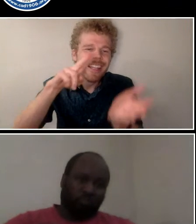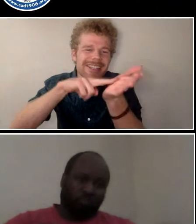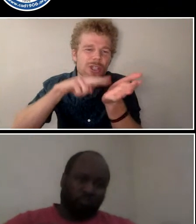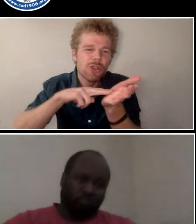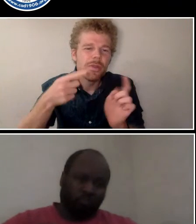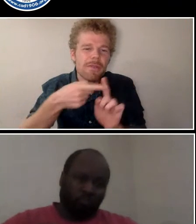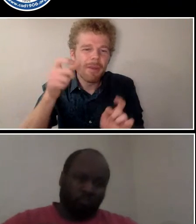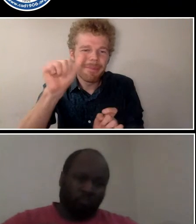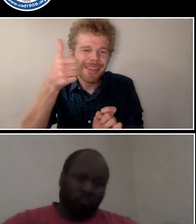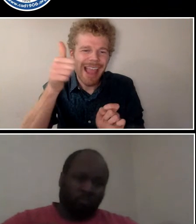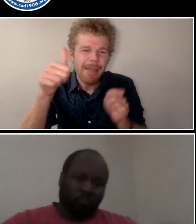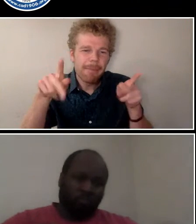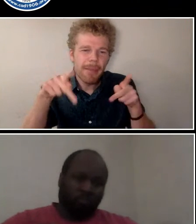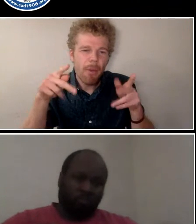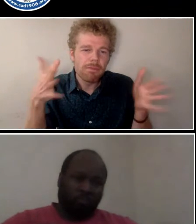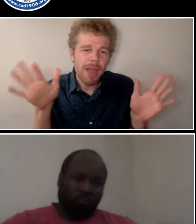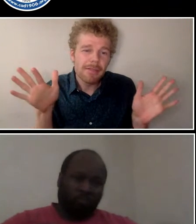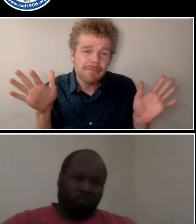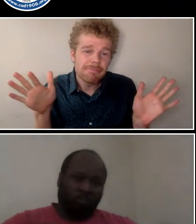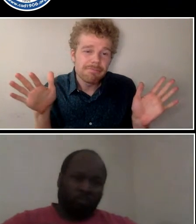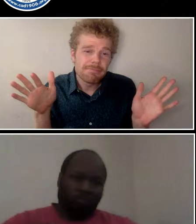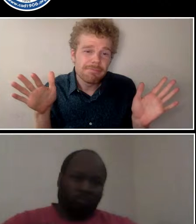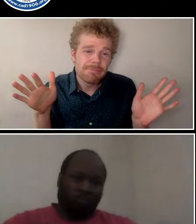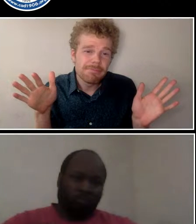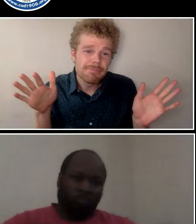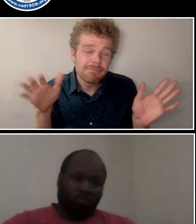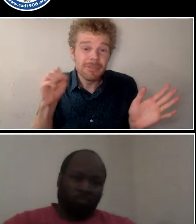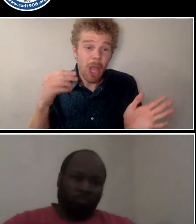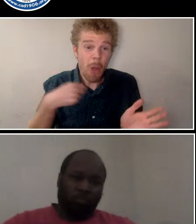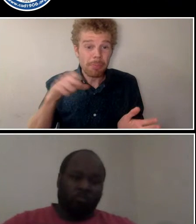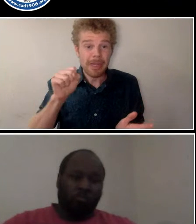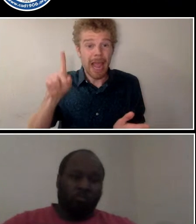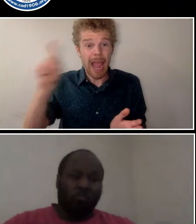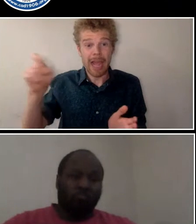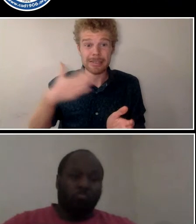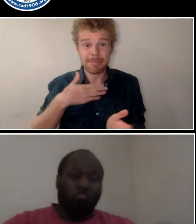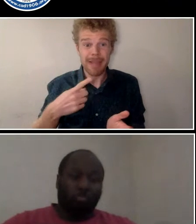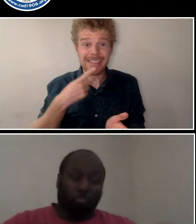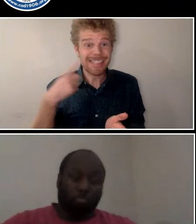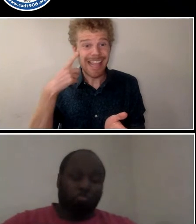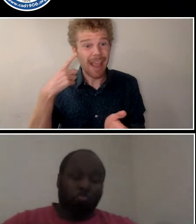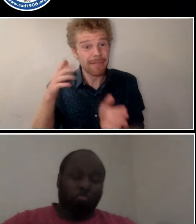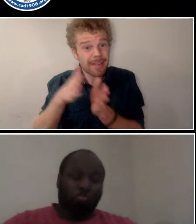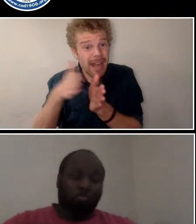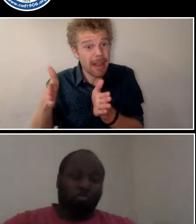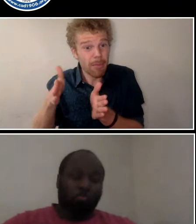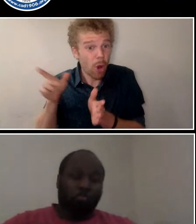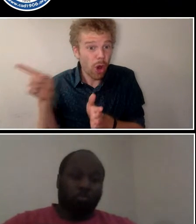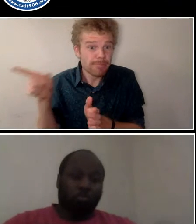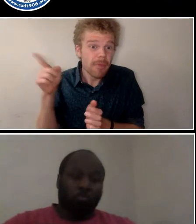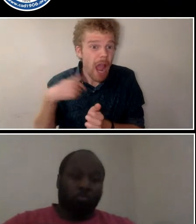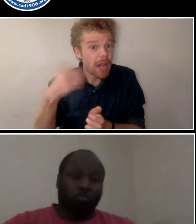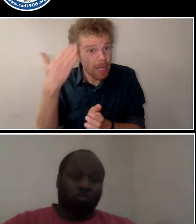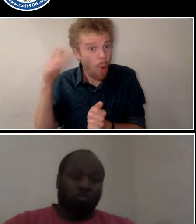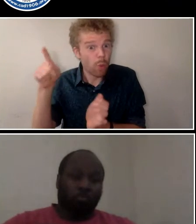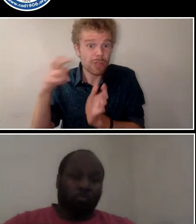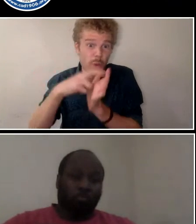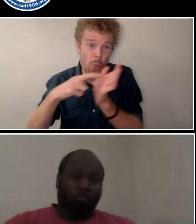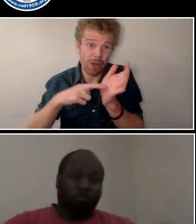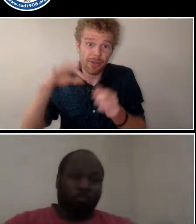the ballot. Our district is very small. We were only required to collect 10